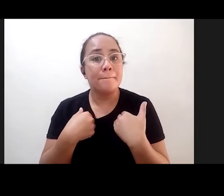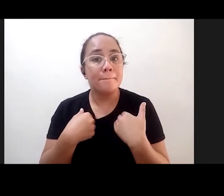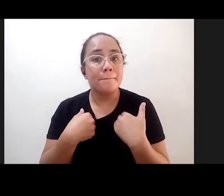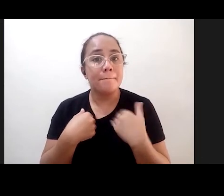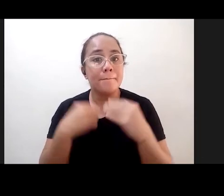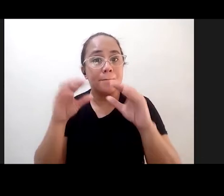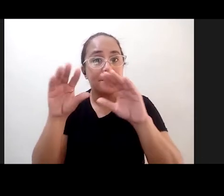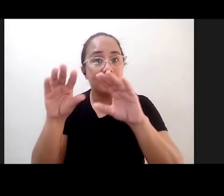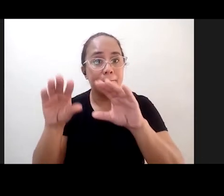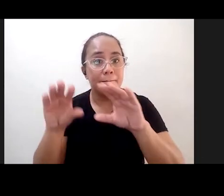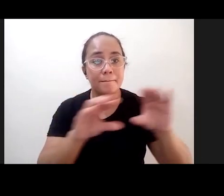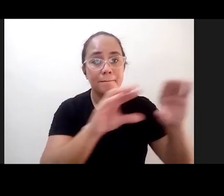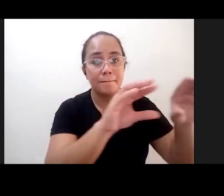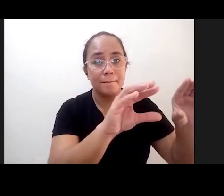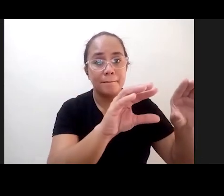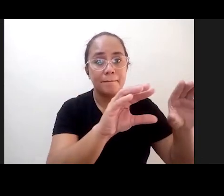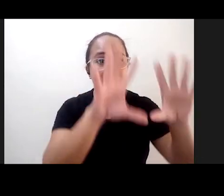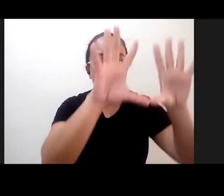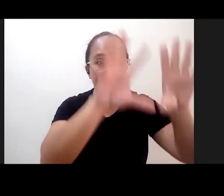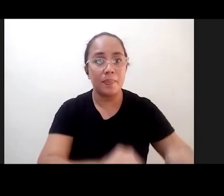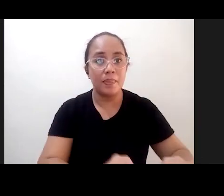it.